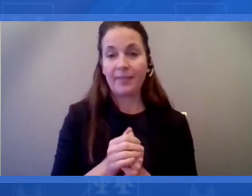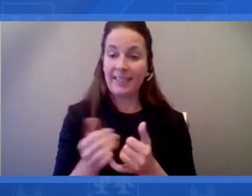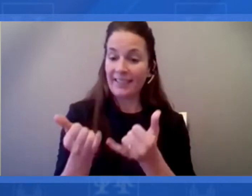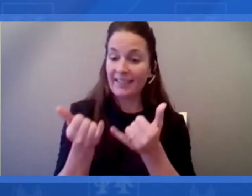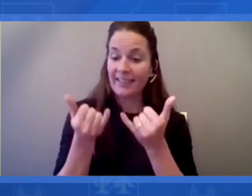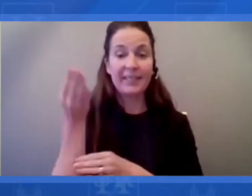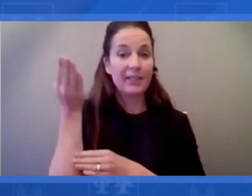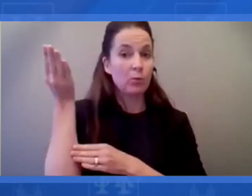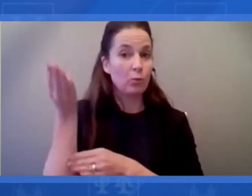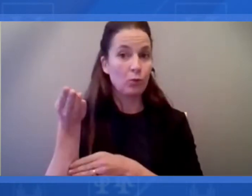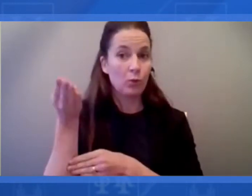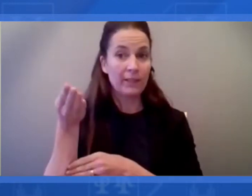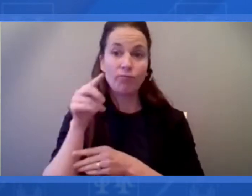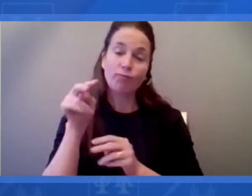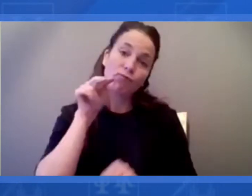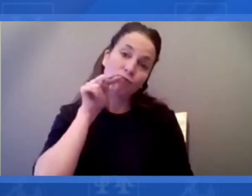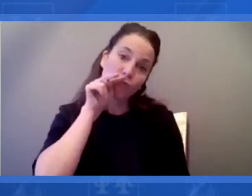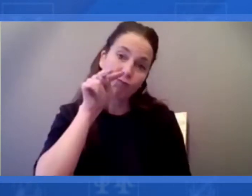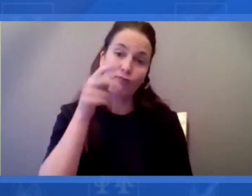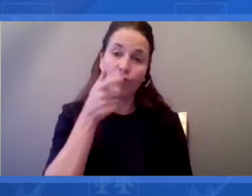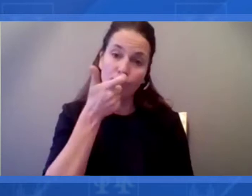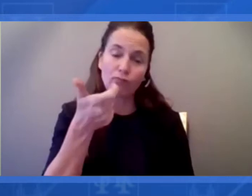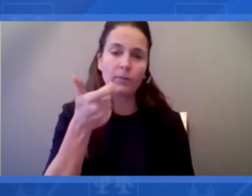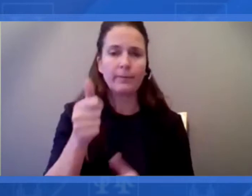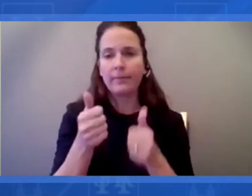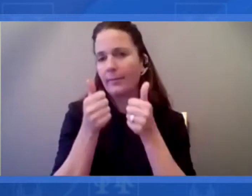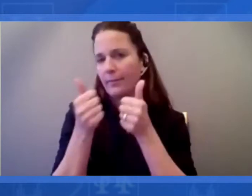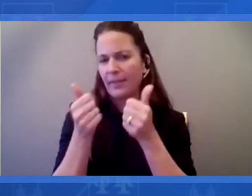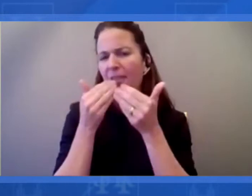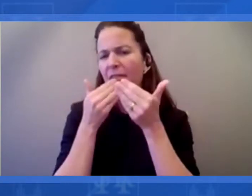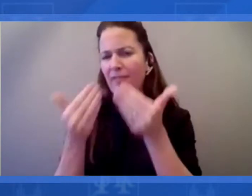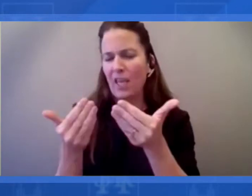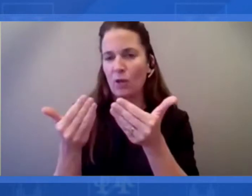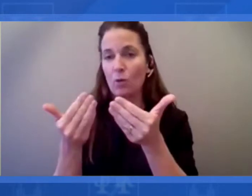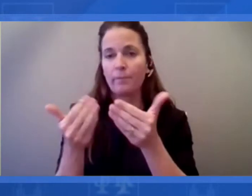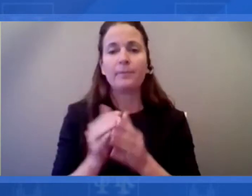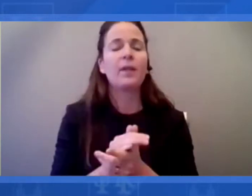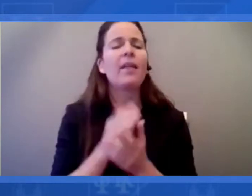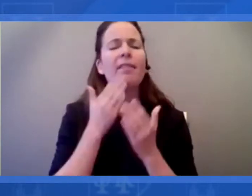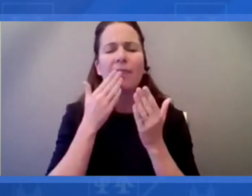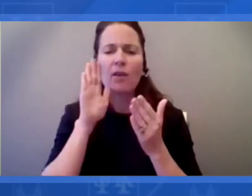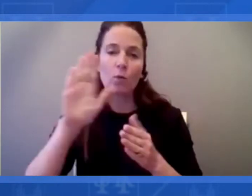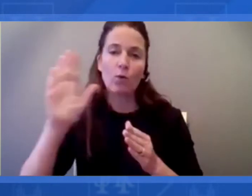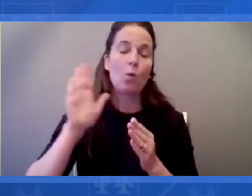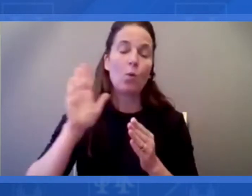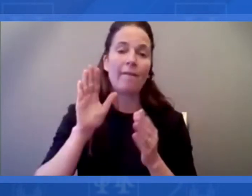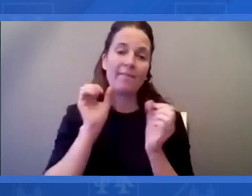for providing any comments or feedback. Over to you, Jay.